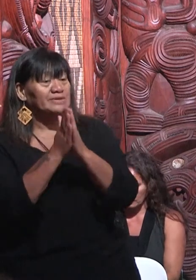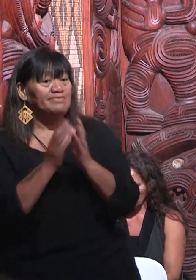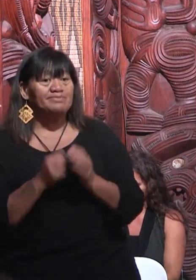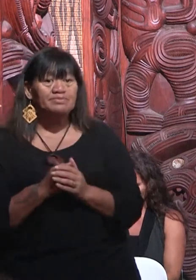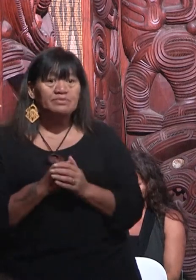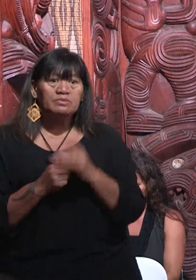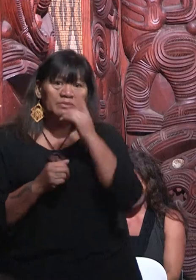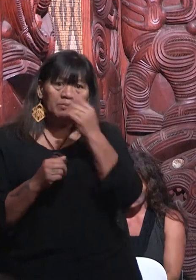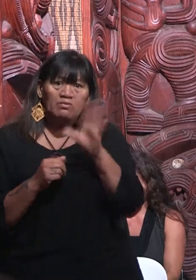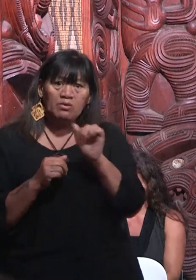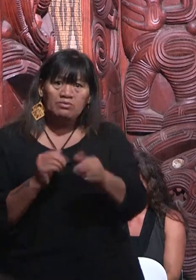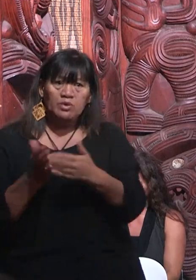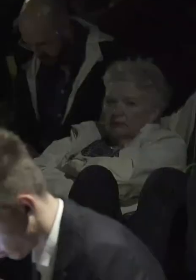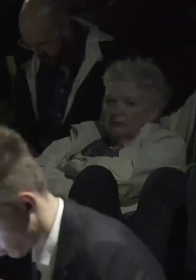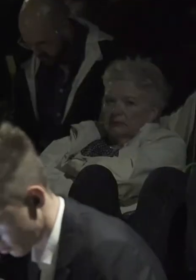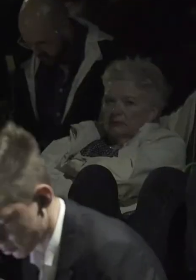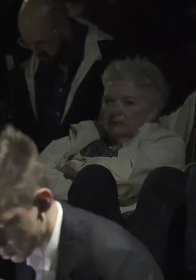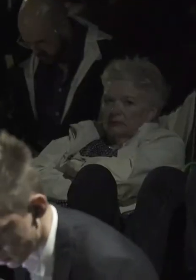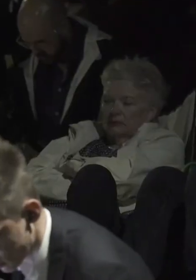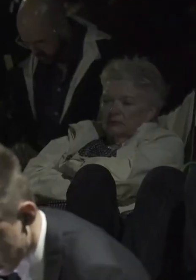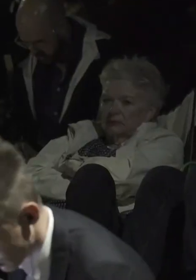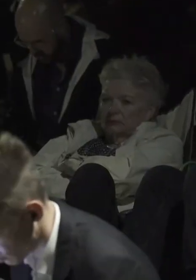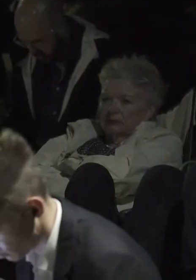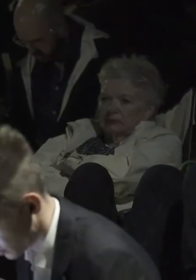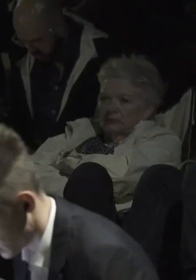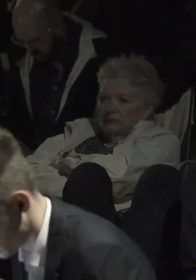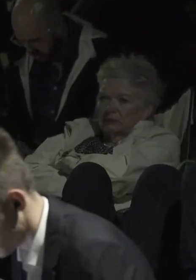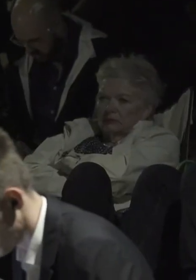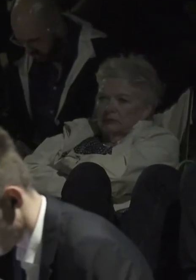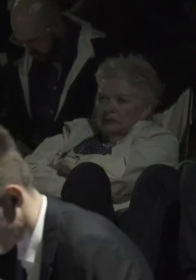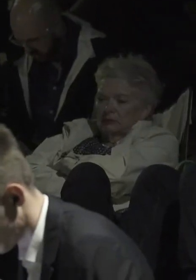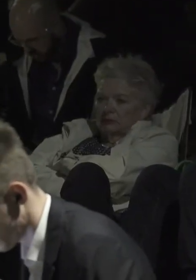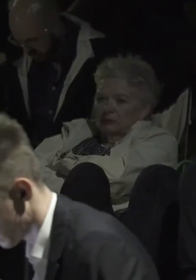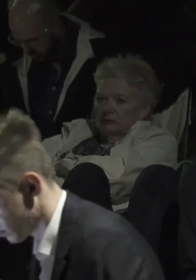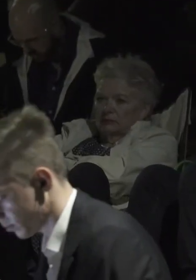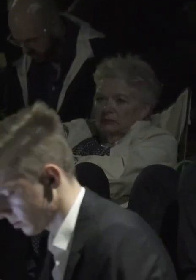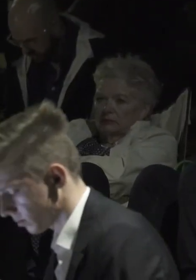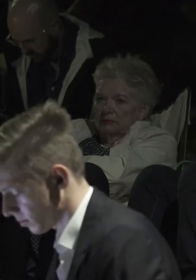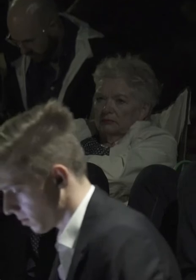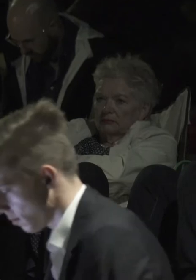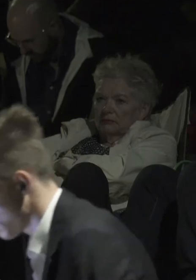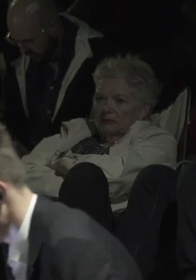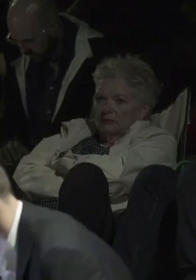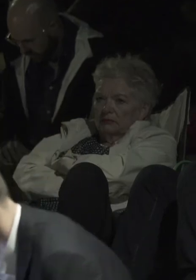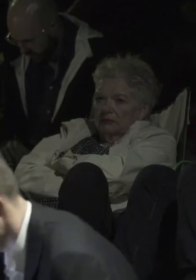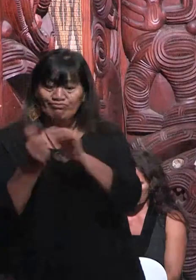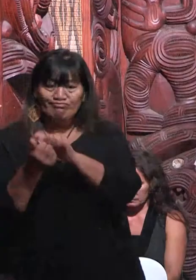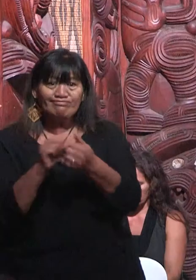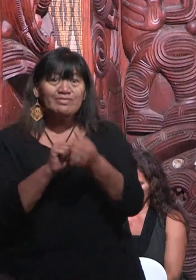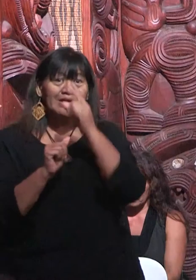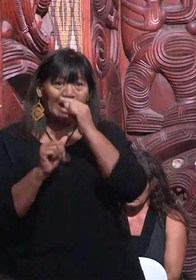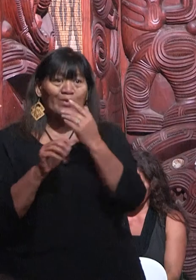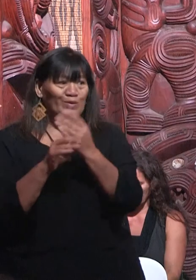that the people of this land in all its diversity may live together in partnership and